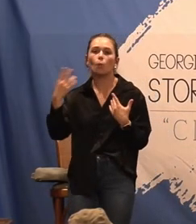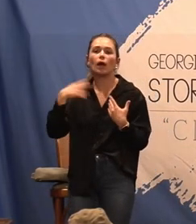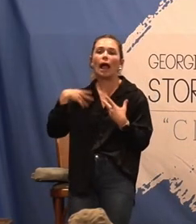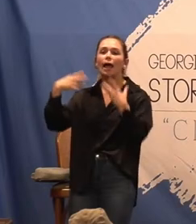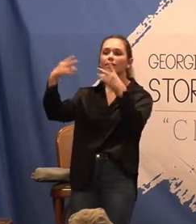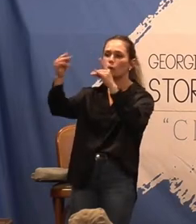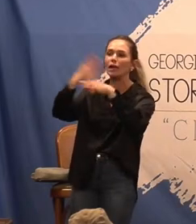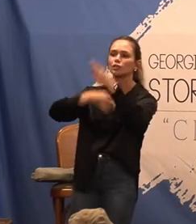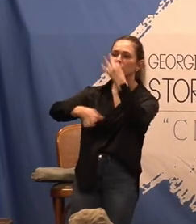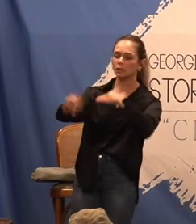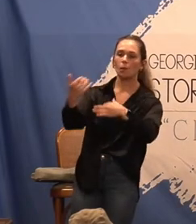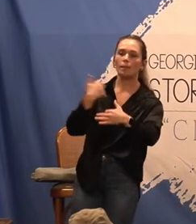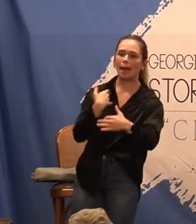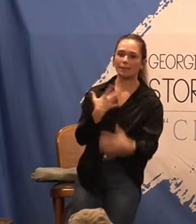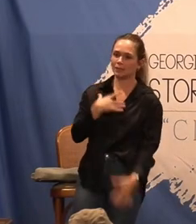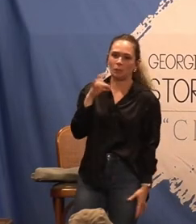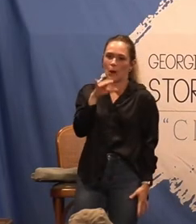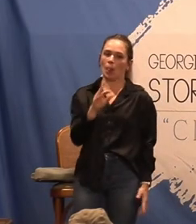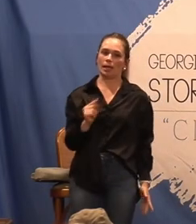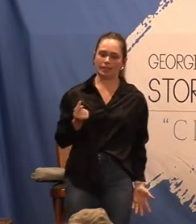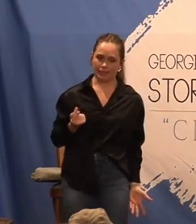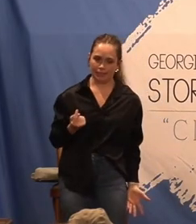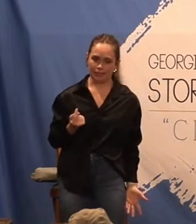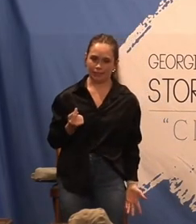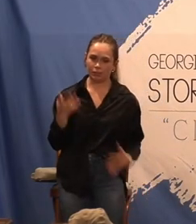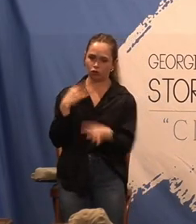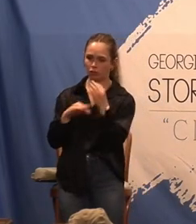store changing what we got in case we don't like it.